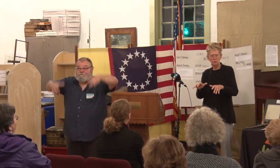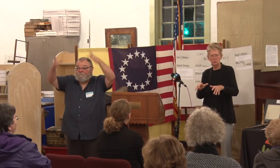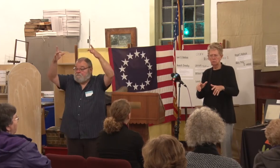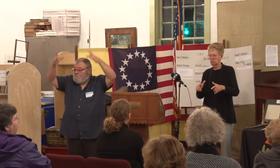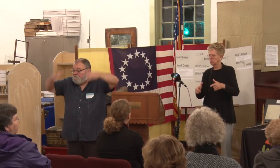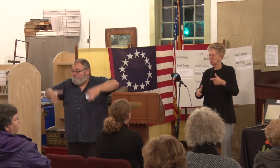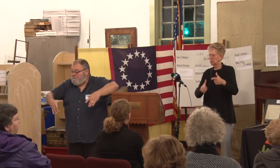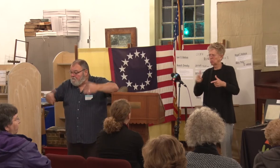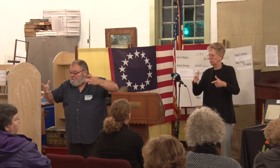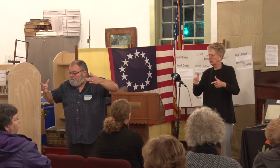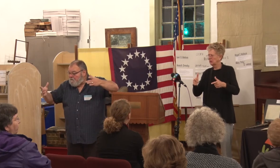obelisk